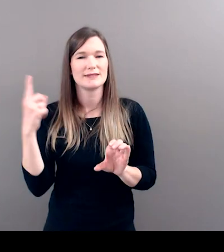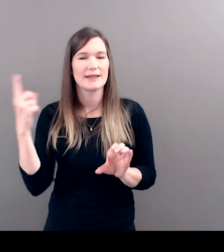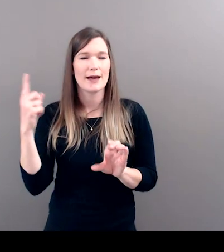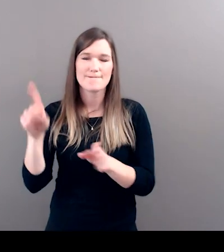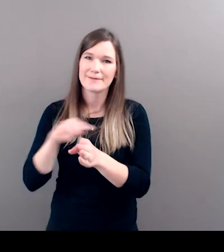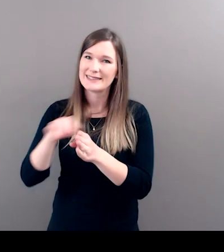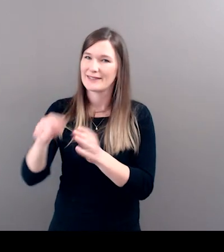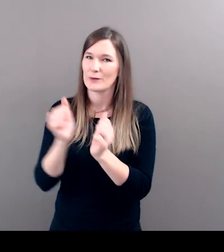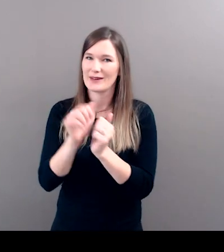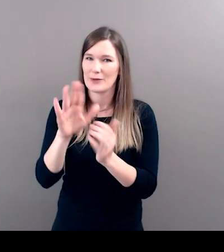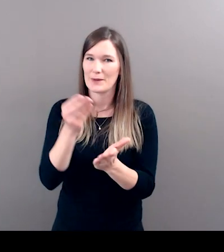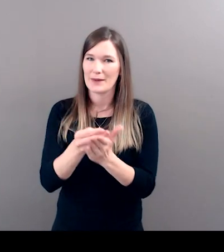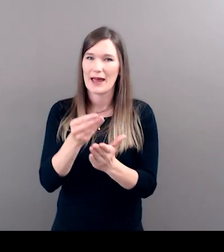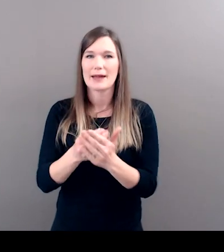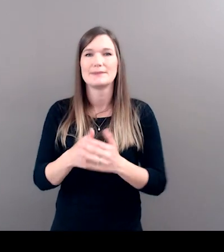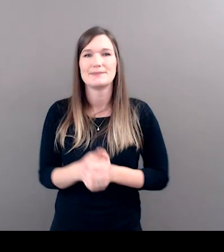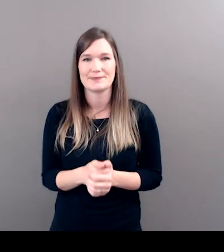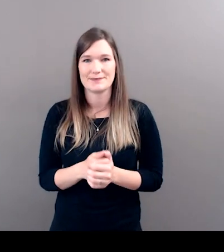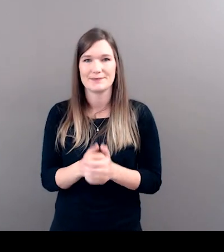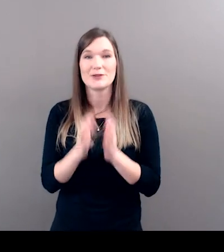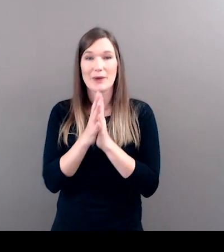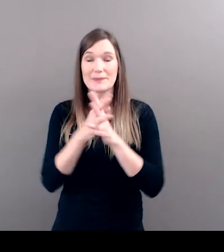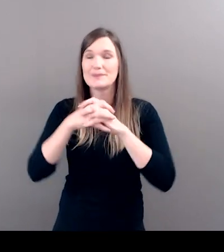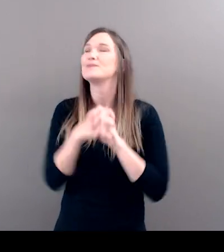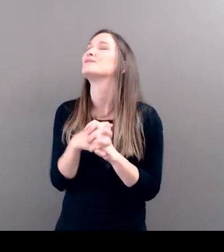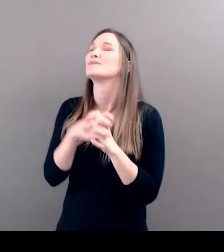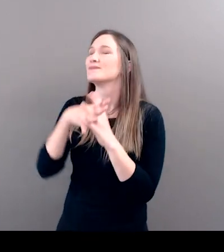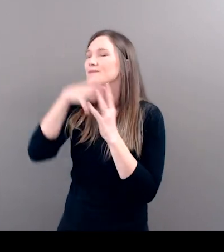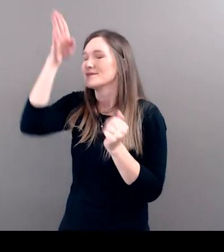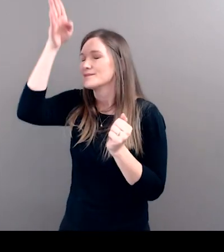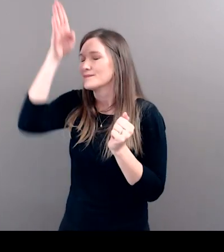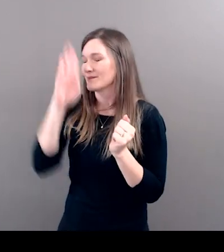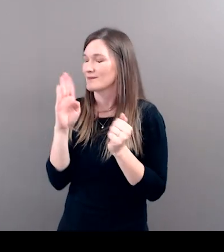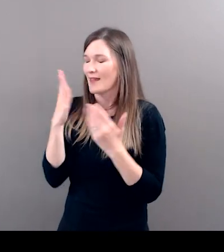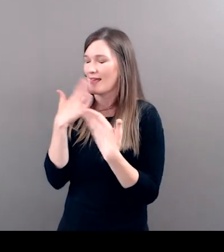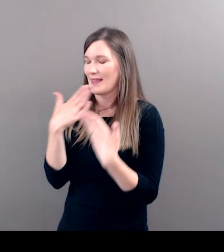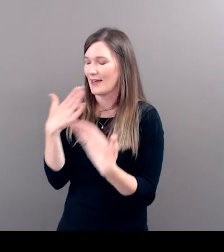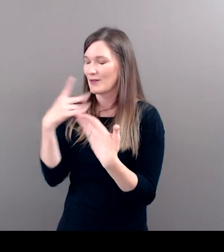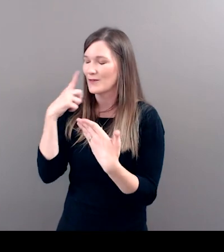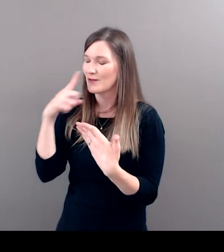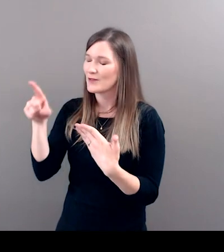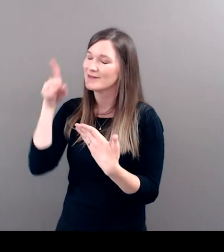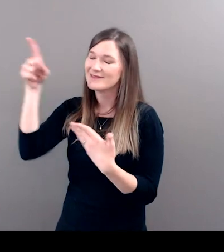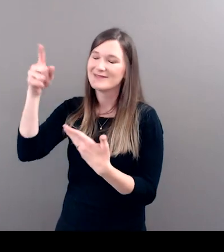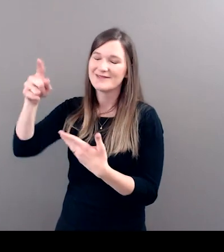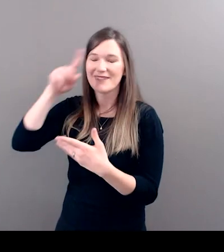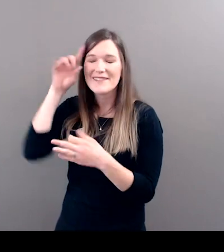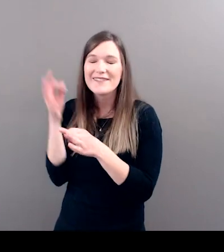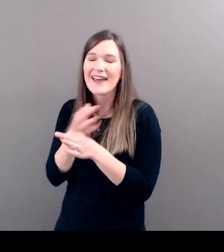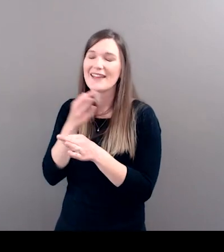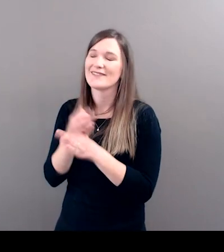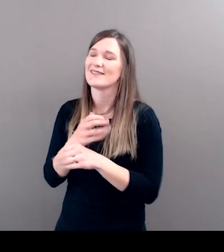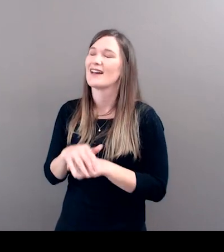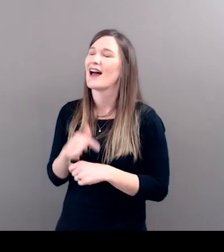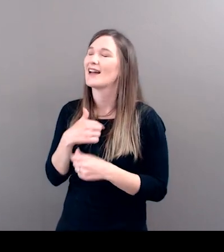faithfulness. And I pray clarity on the assignment